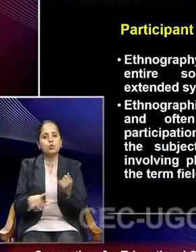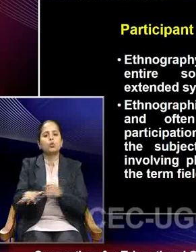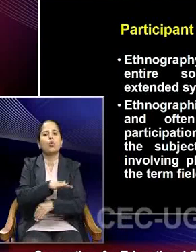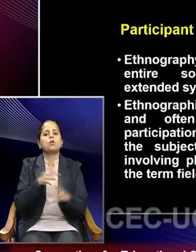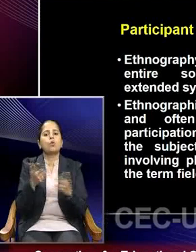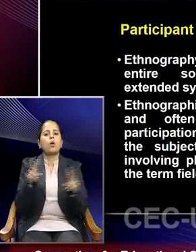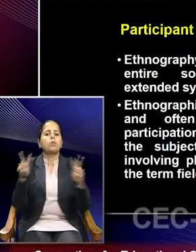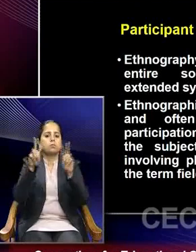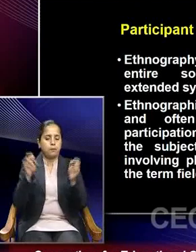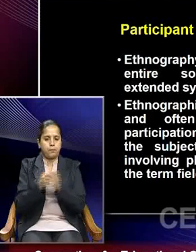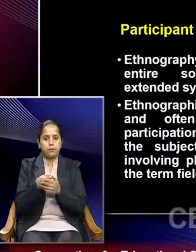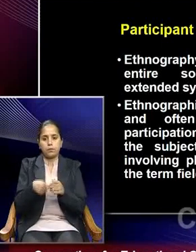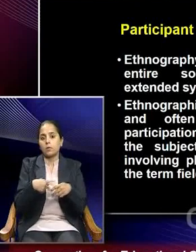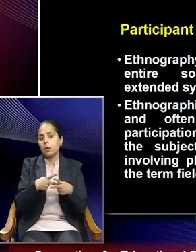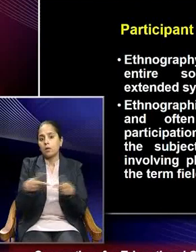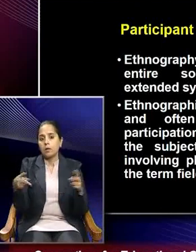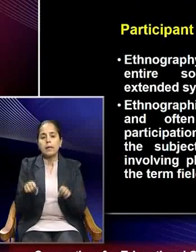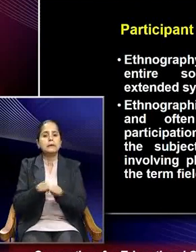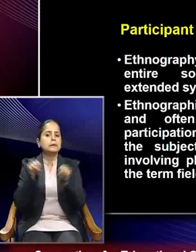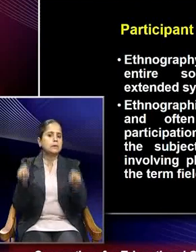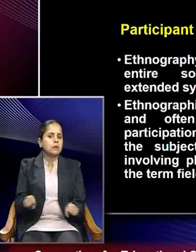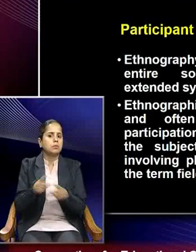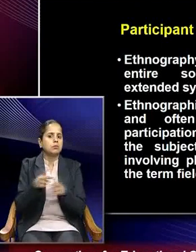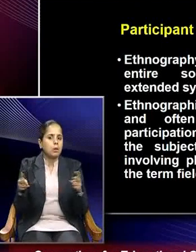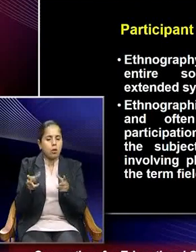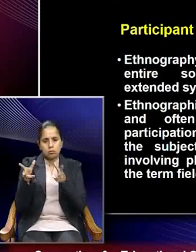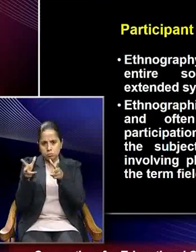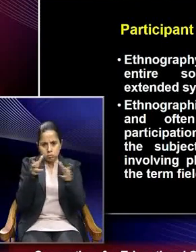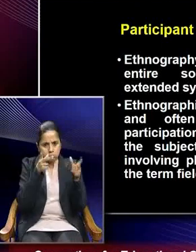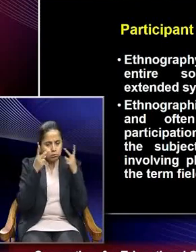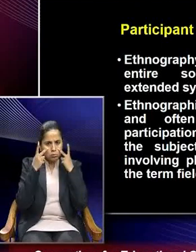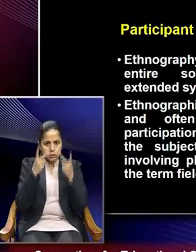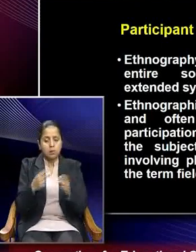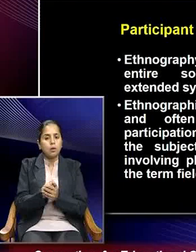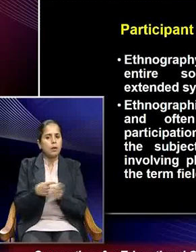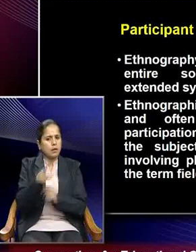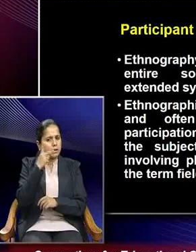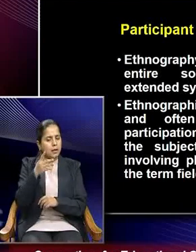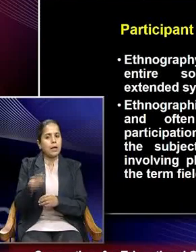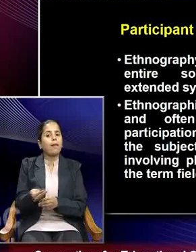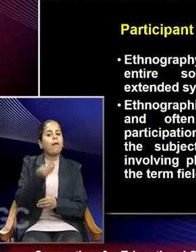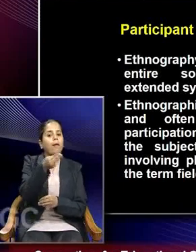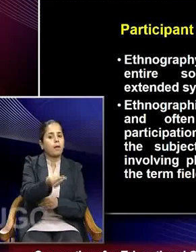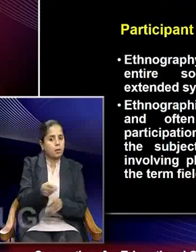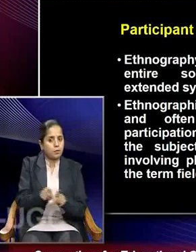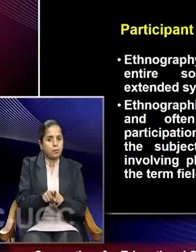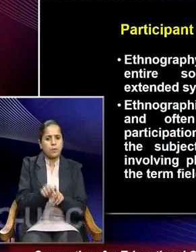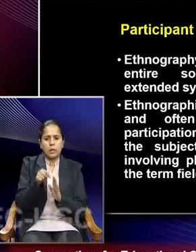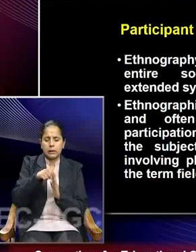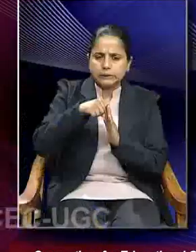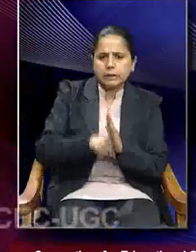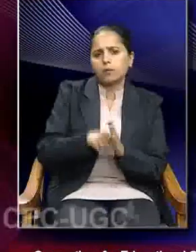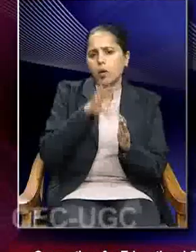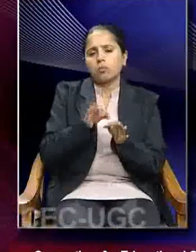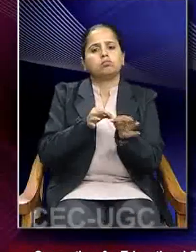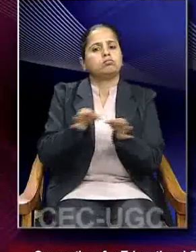setting through extended systematic observation. It is kind of giving a in-depth